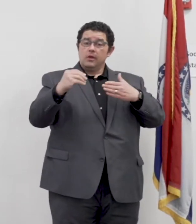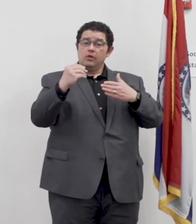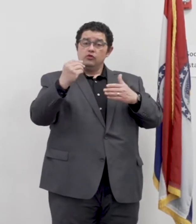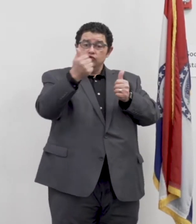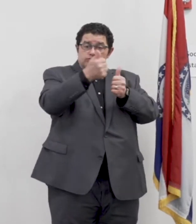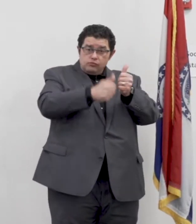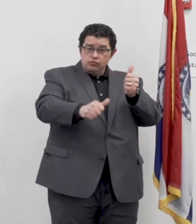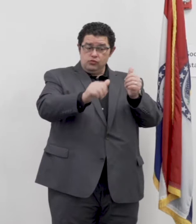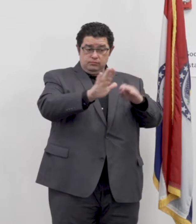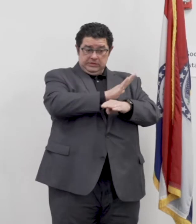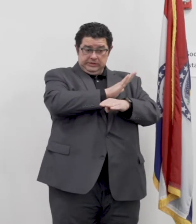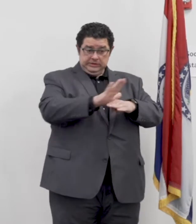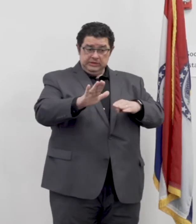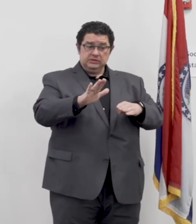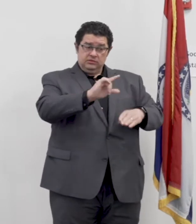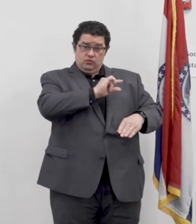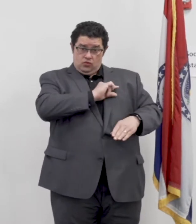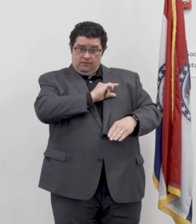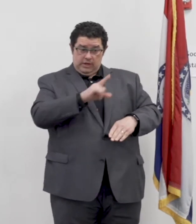business.